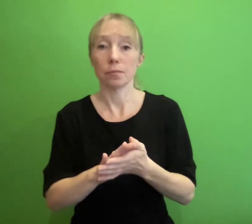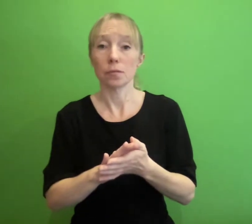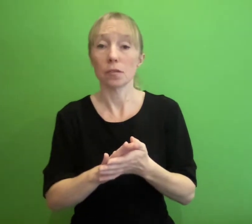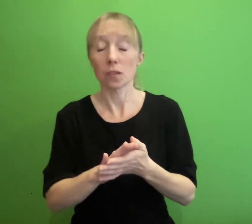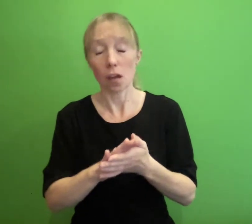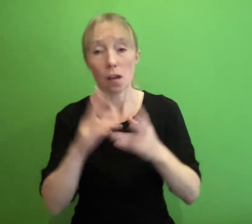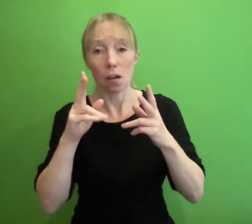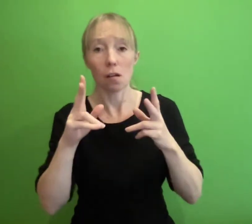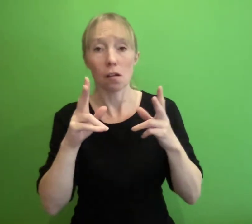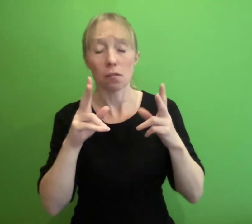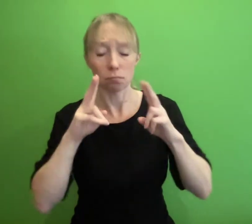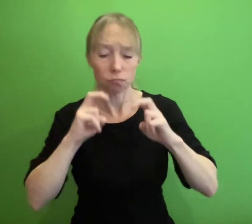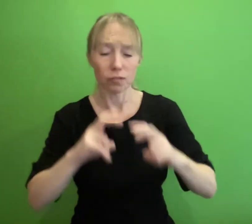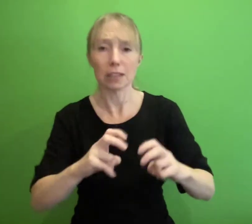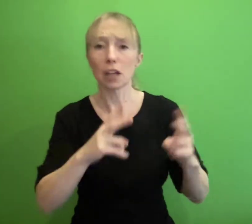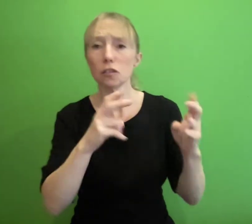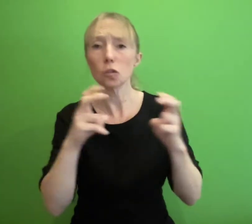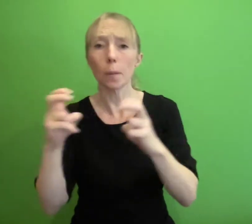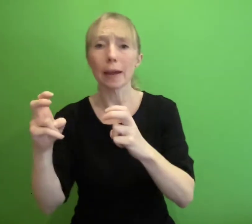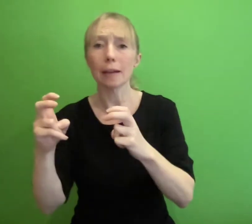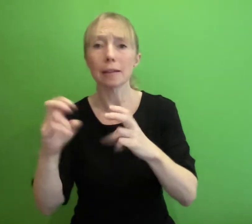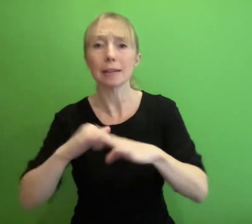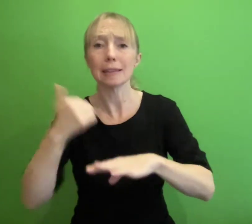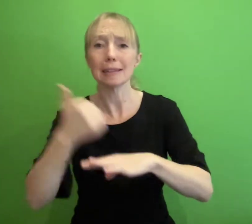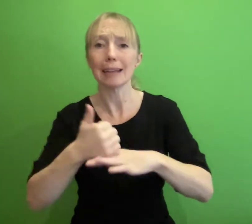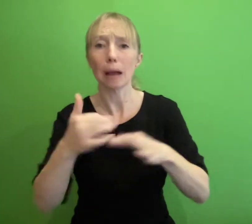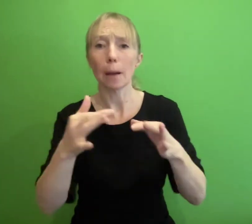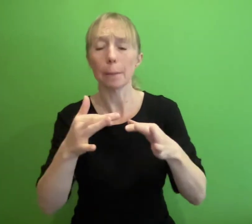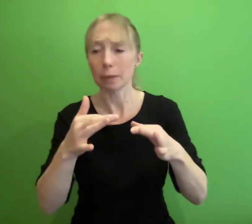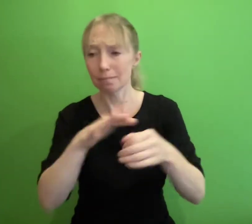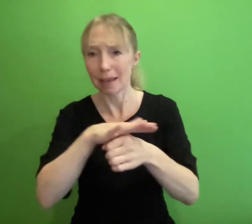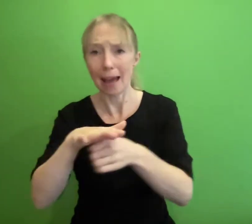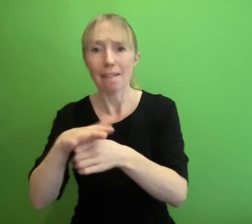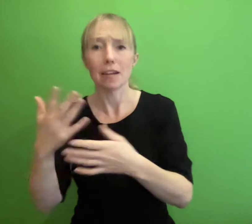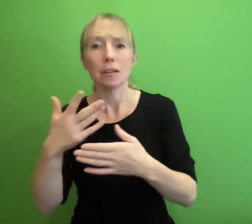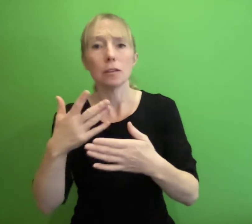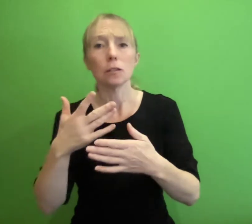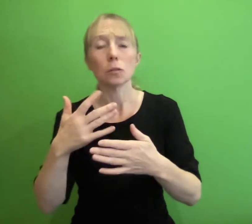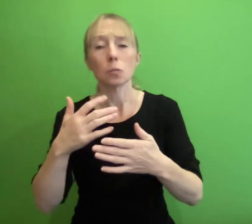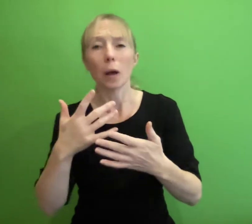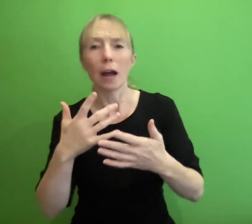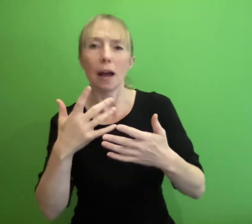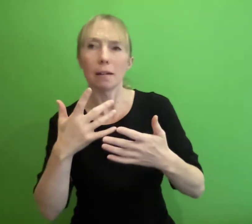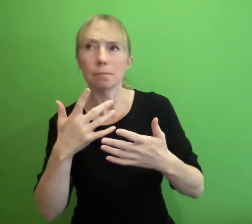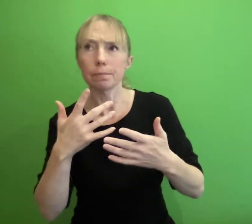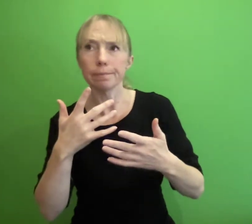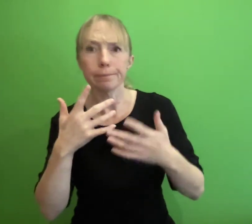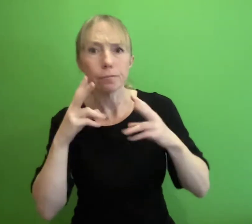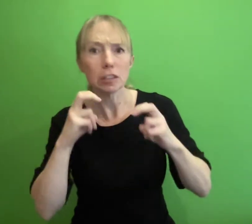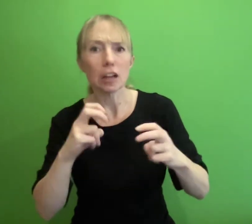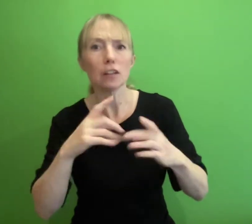set the parameters for the research were scoped during an online deaf and disabled-led writing retreat. These were then tested